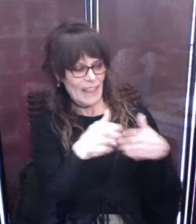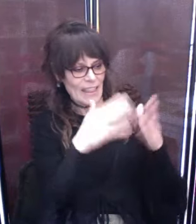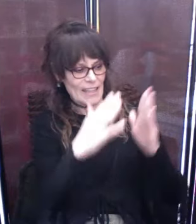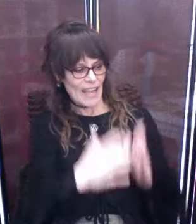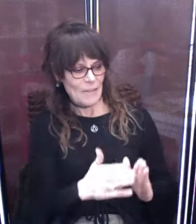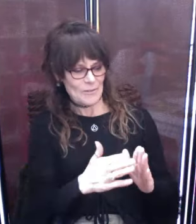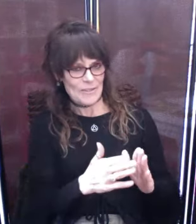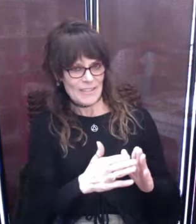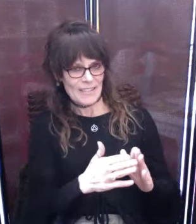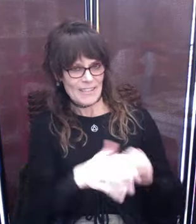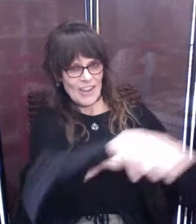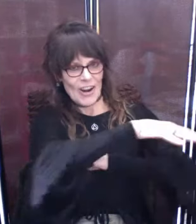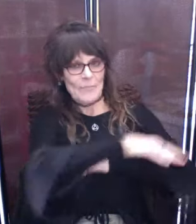And about 15 minutes later,